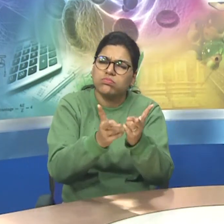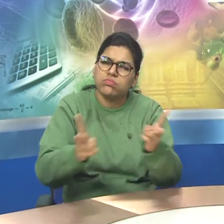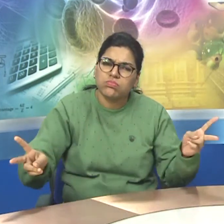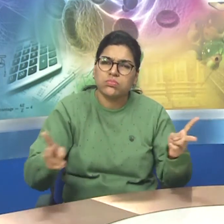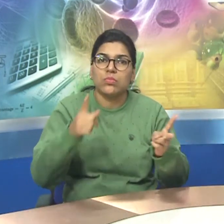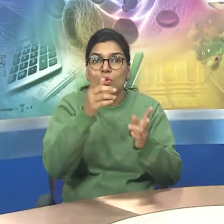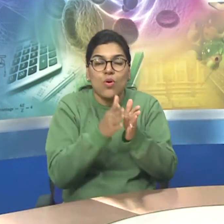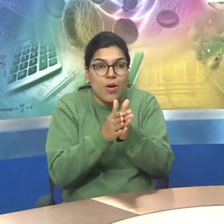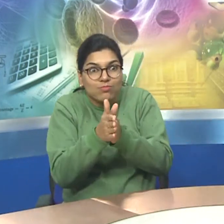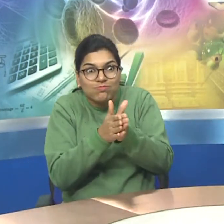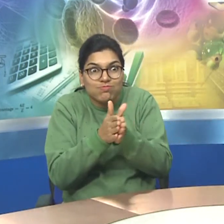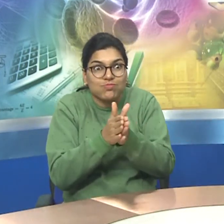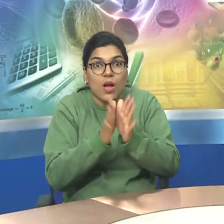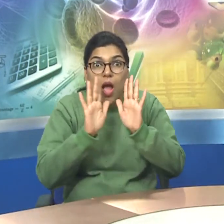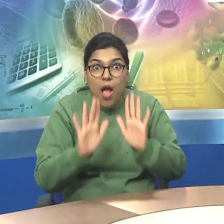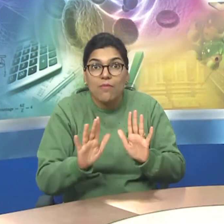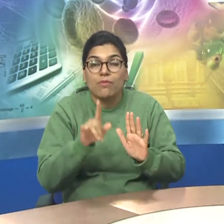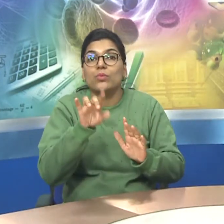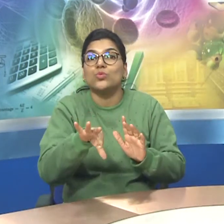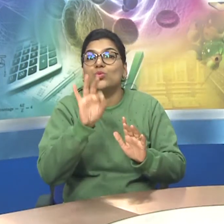something of your own interest.